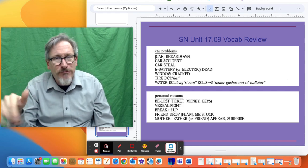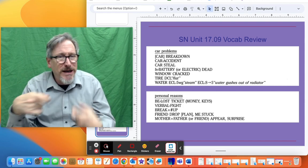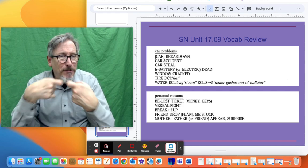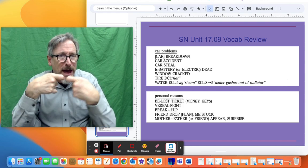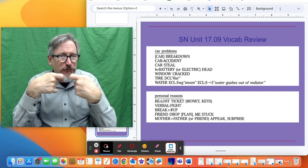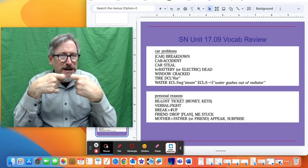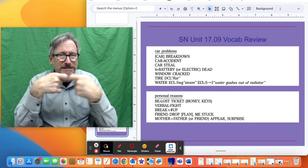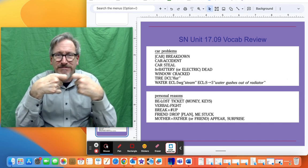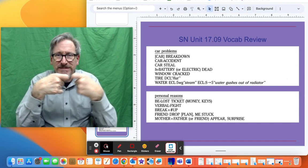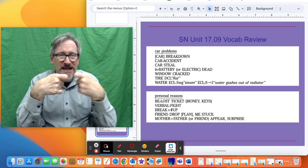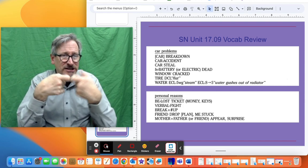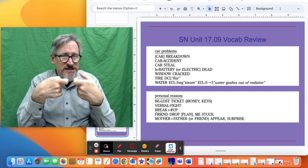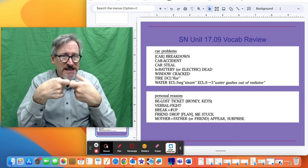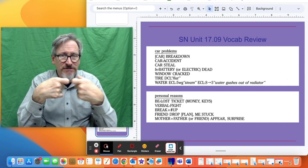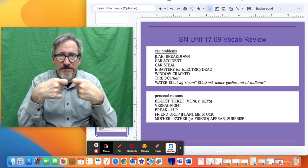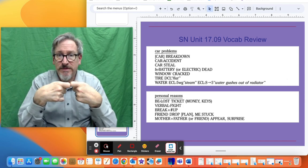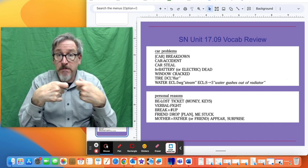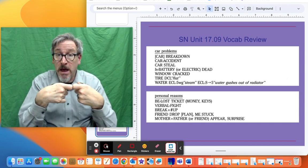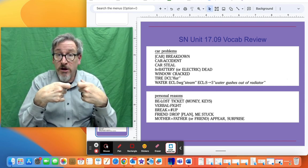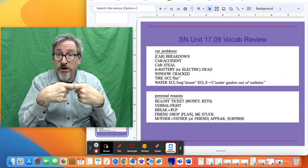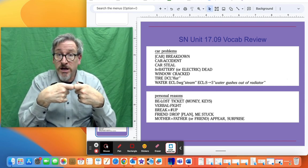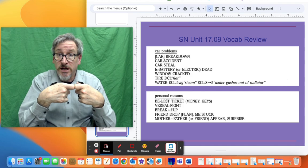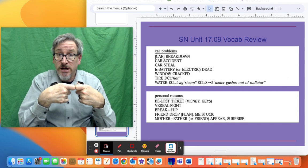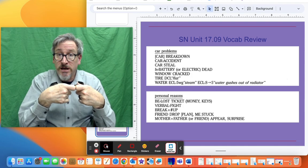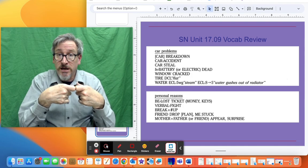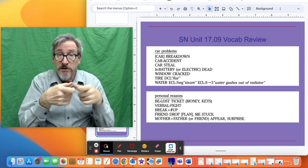Battery, electricity, right?